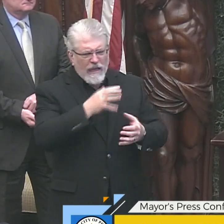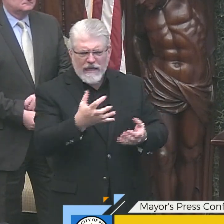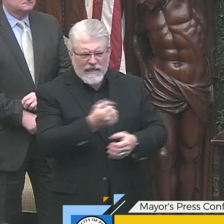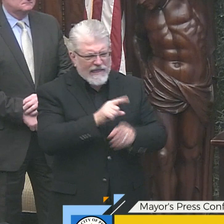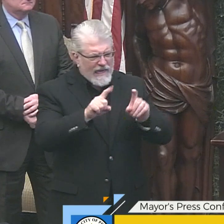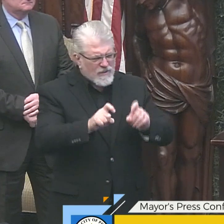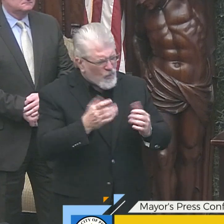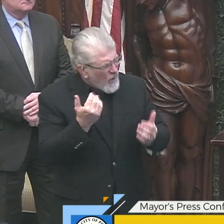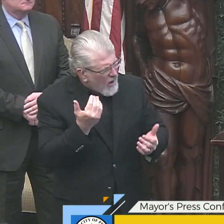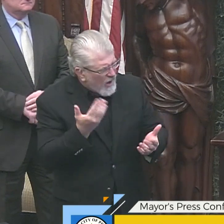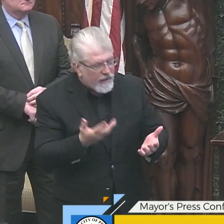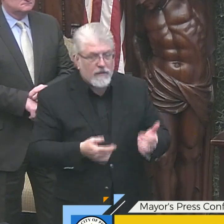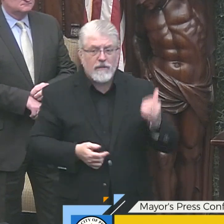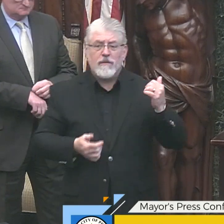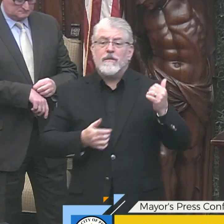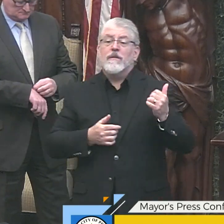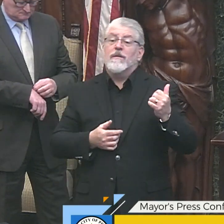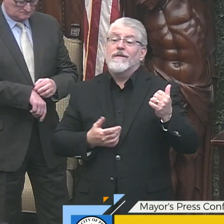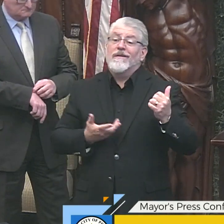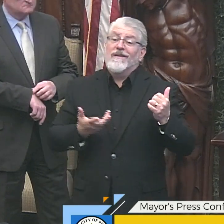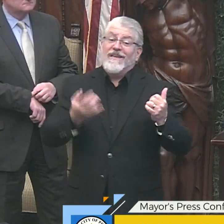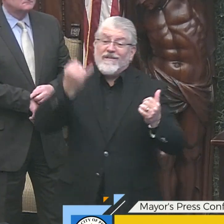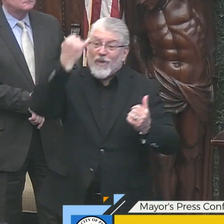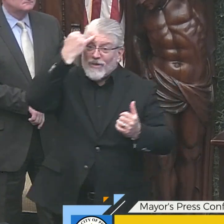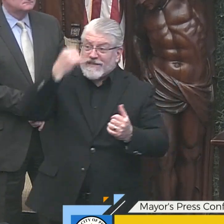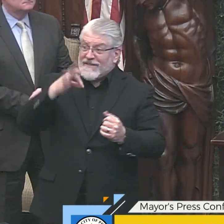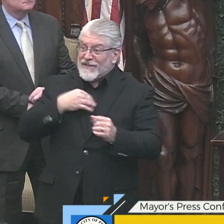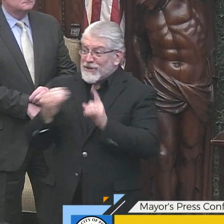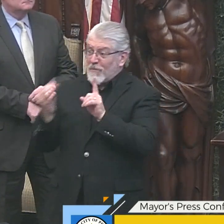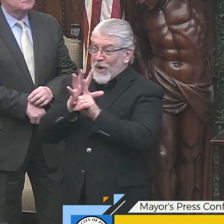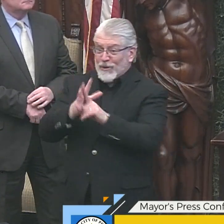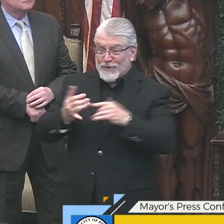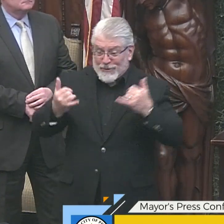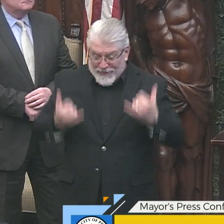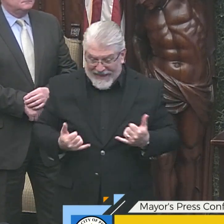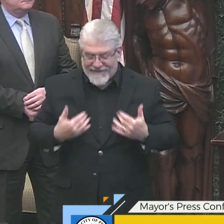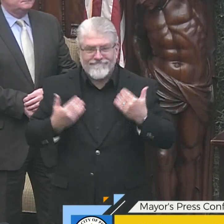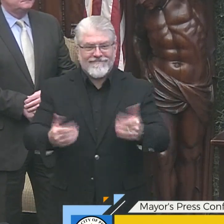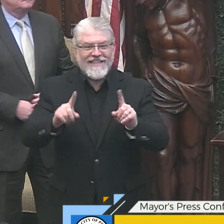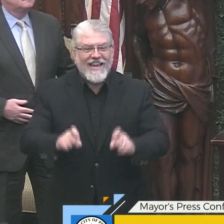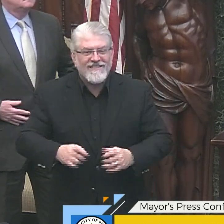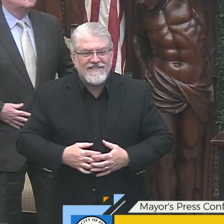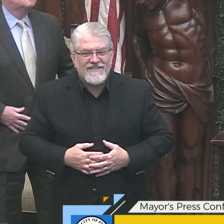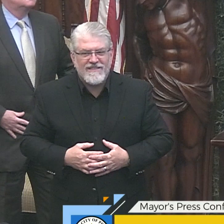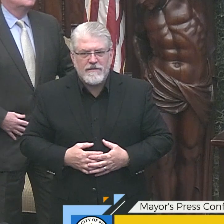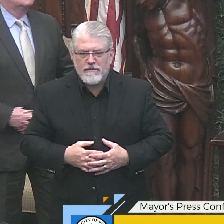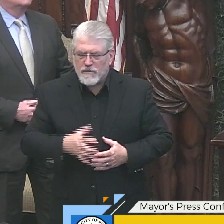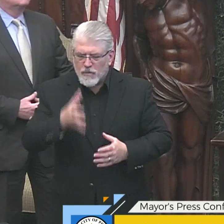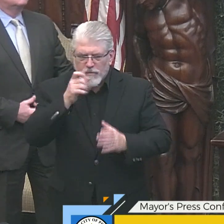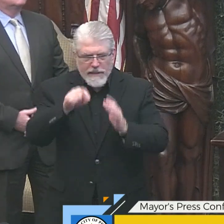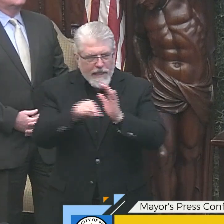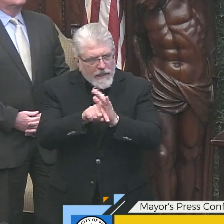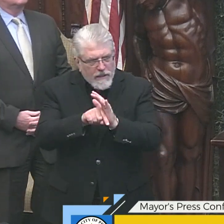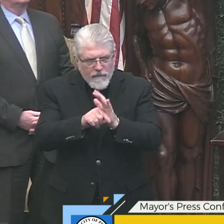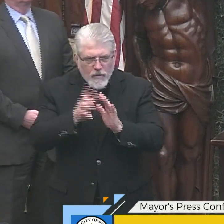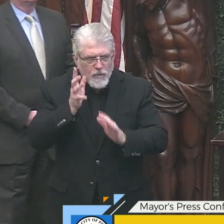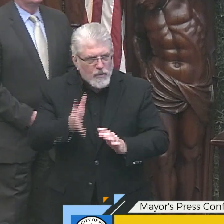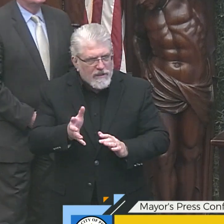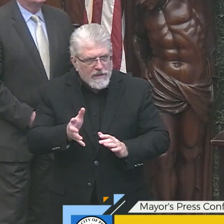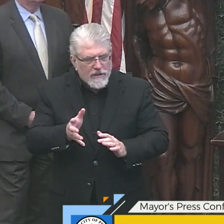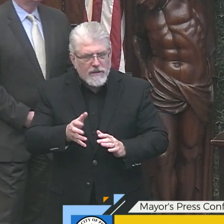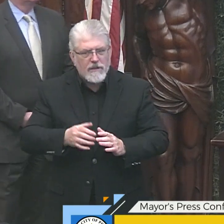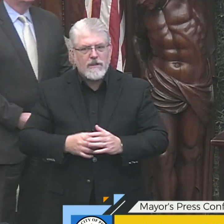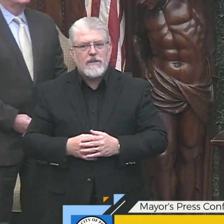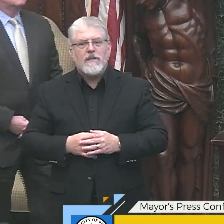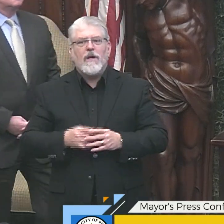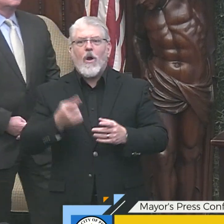today, you're going to test negative. You may still be incubating the infection, and you may develop symptoms 3 days later. That negative test may give you a false sense of